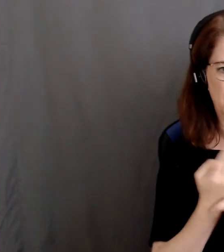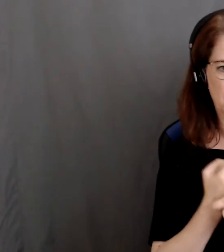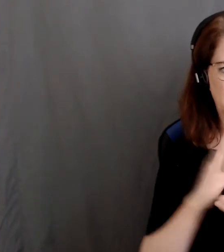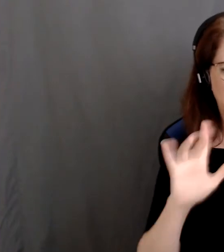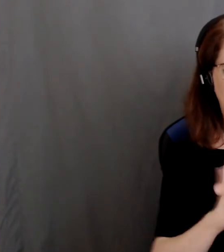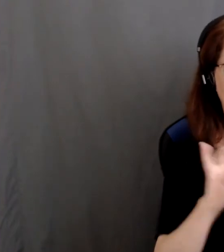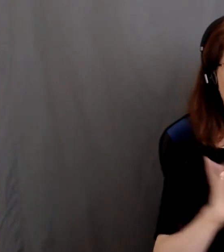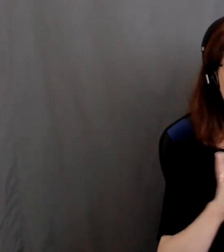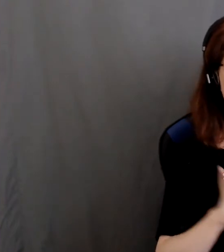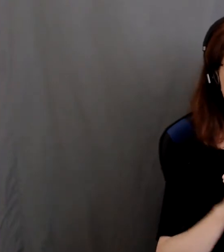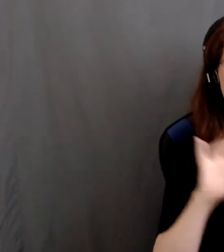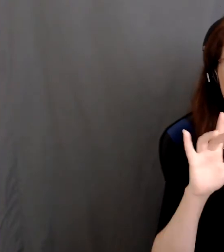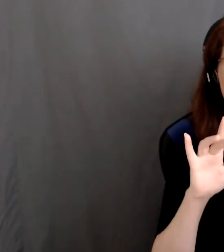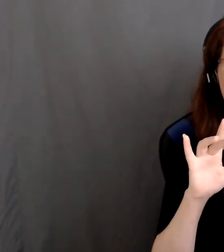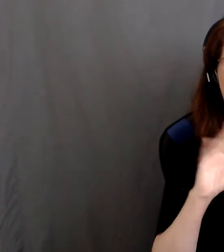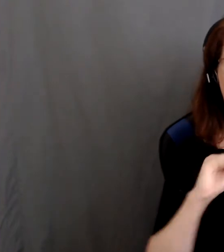menu